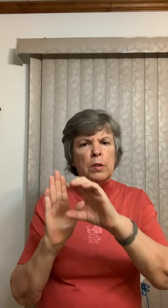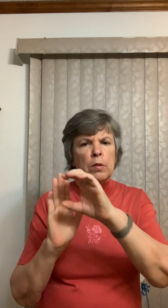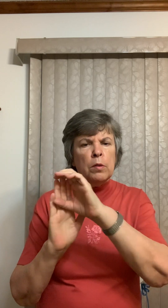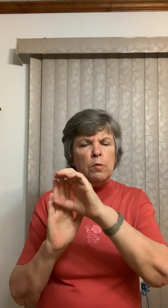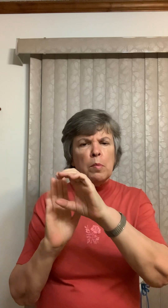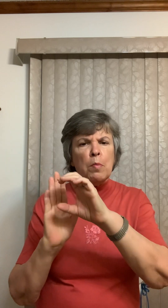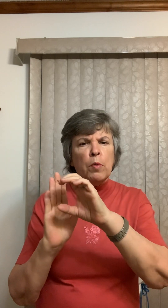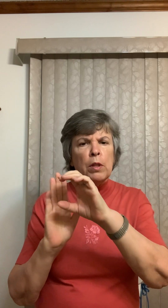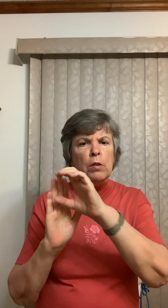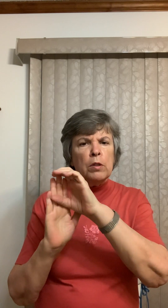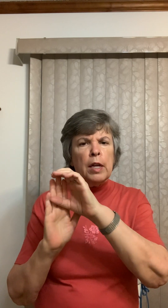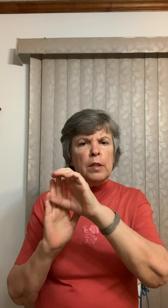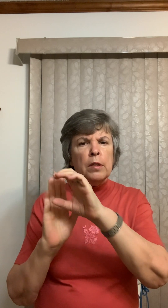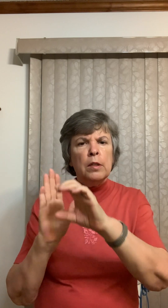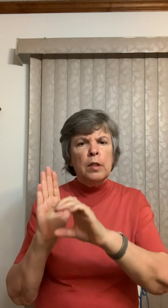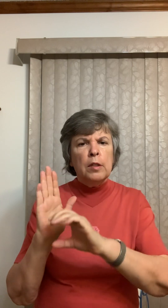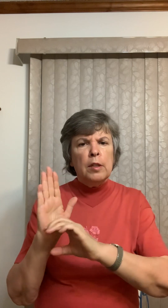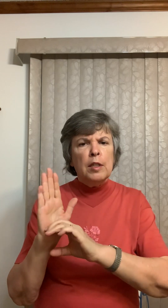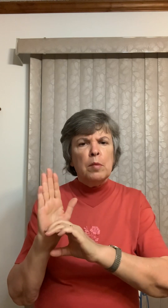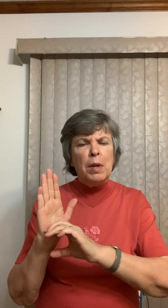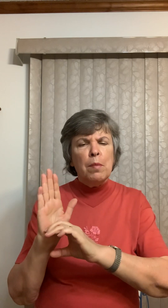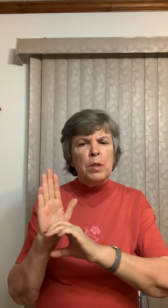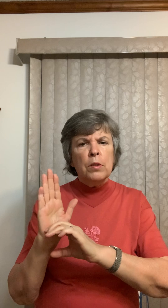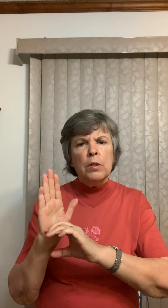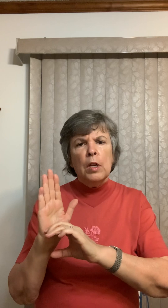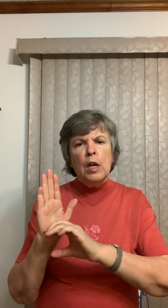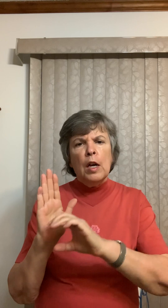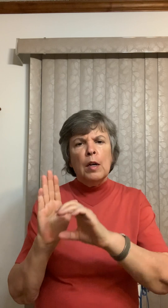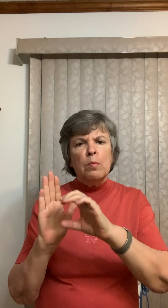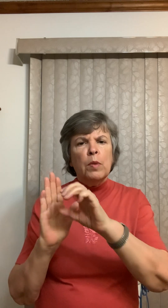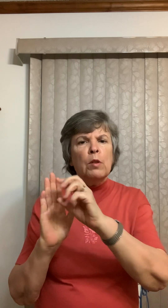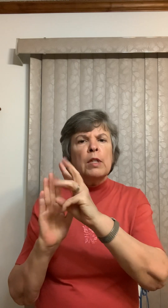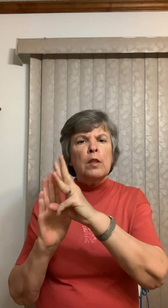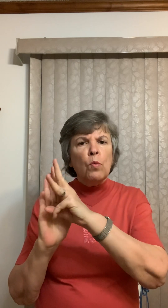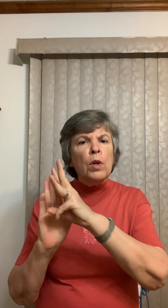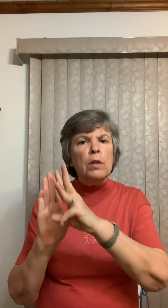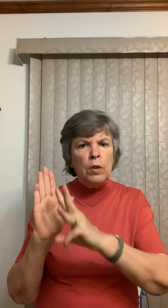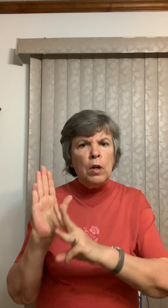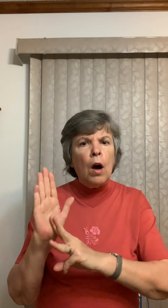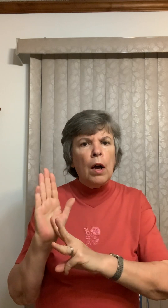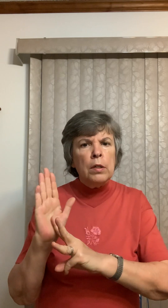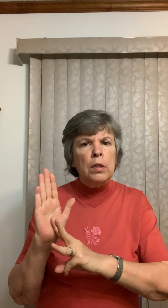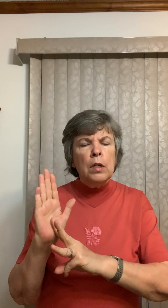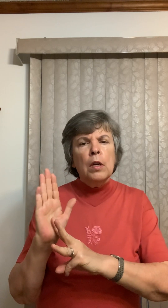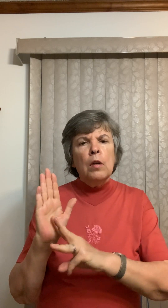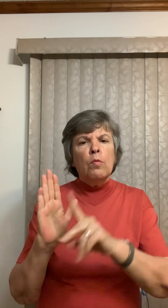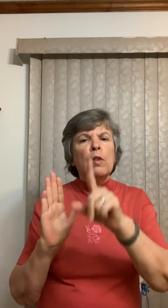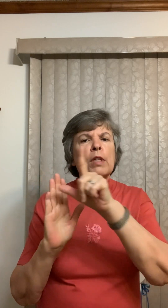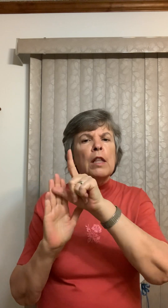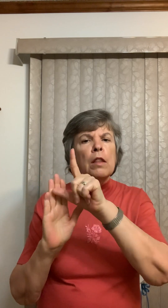is, remember we looked at the 10 Commandments. We looked at the will of God. We looked at